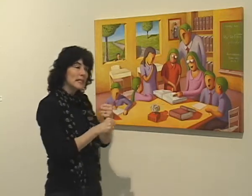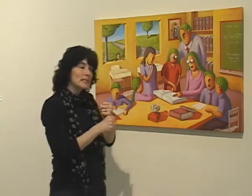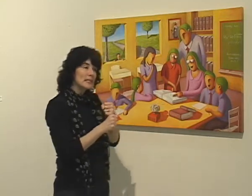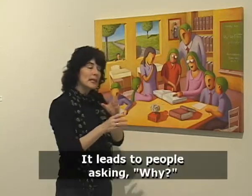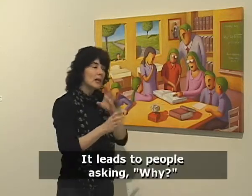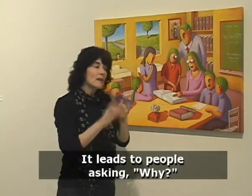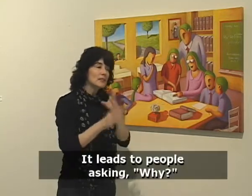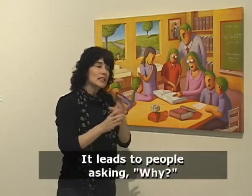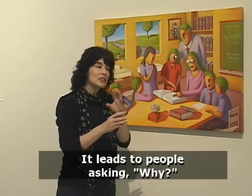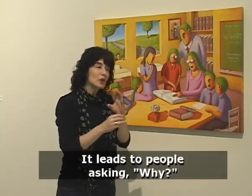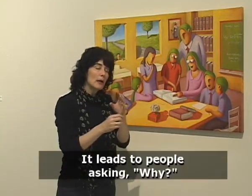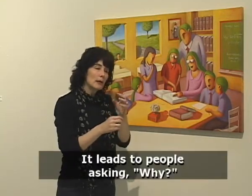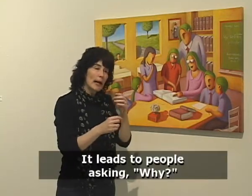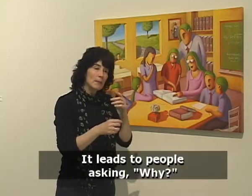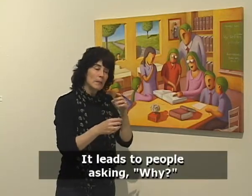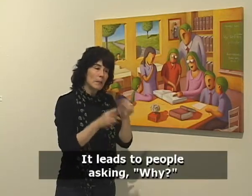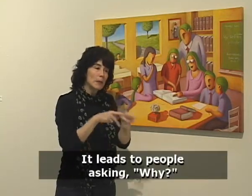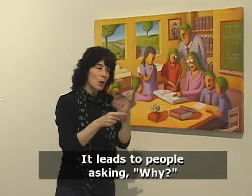It leads to people asking why.